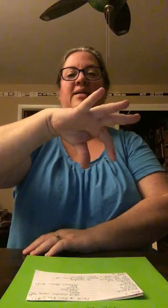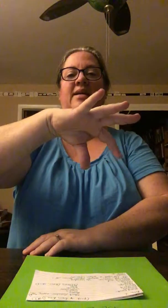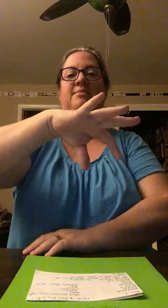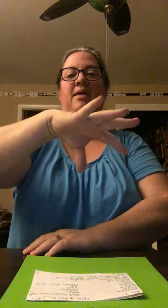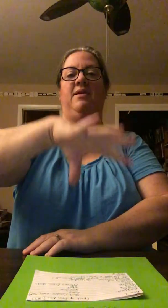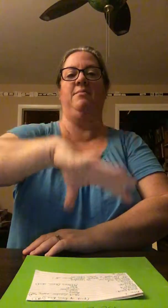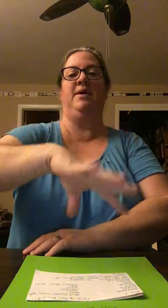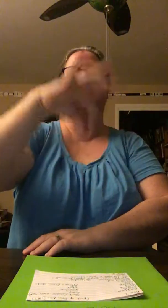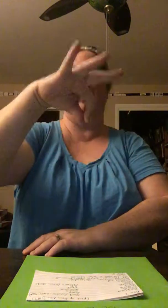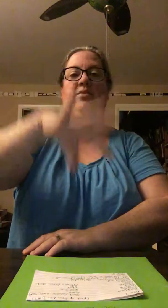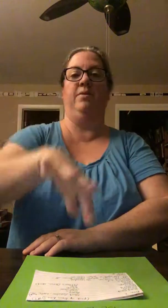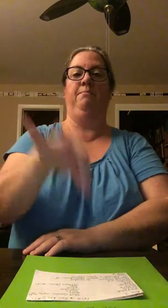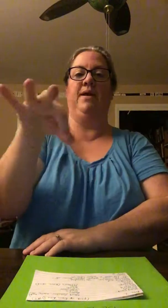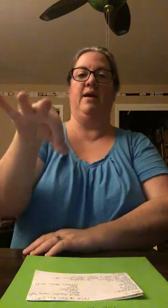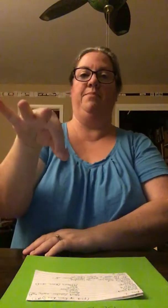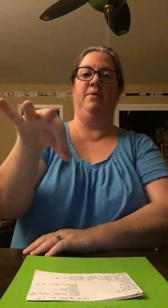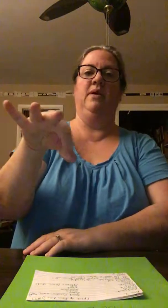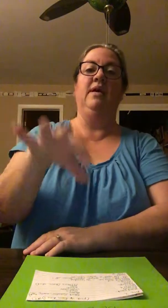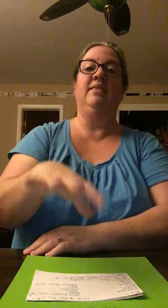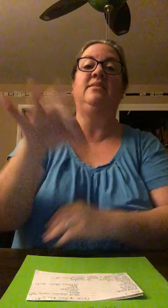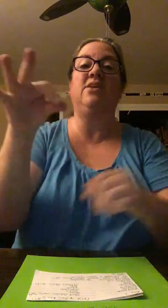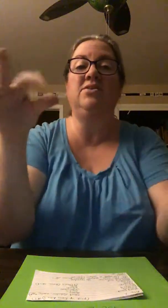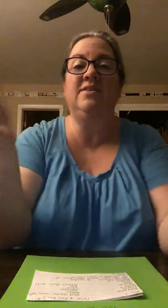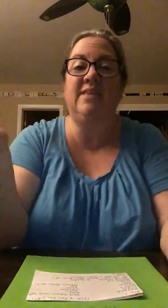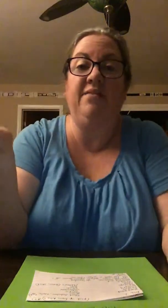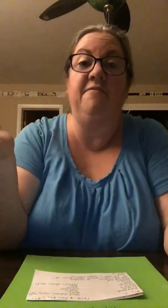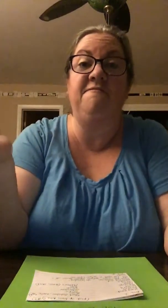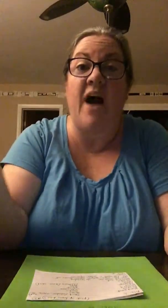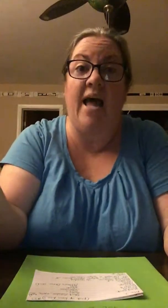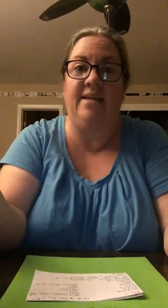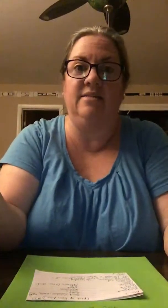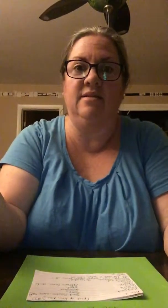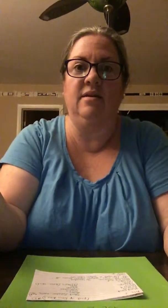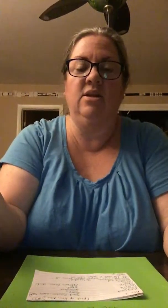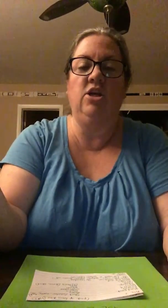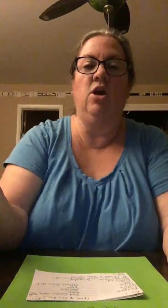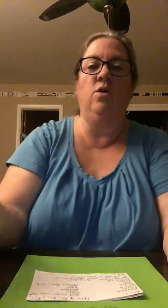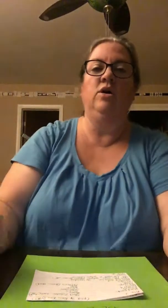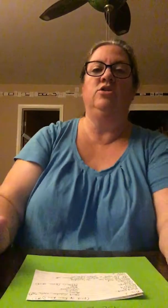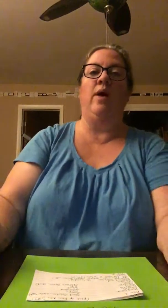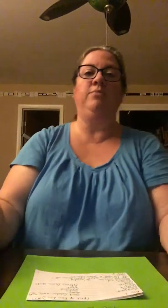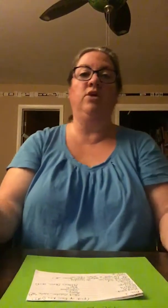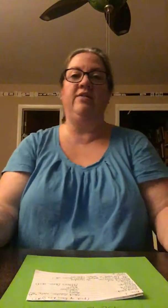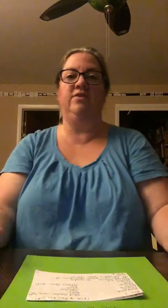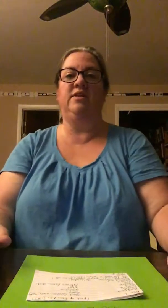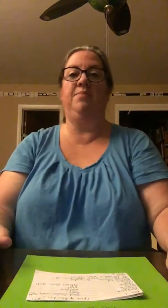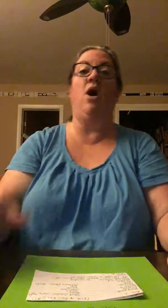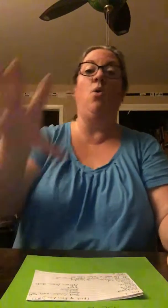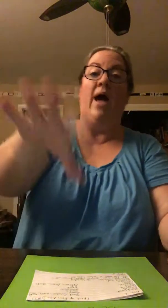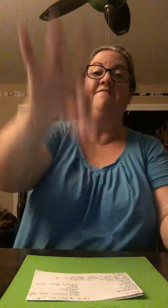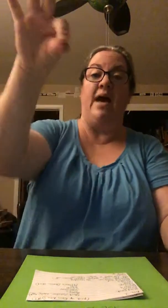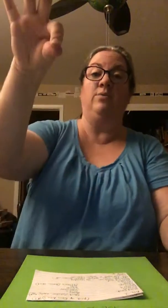index and my thumb together. Pick up. This is also the sign for find, you know. So I'm looking for something. Oh, I found